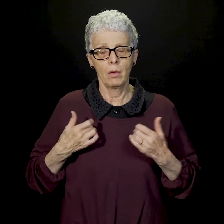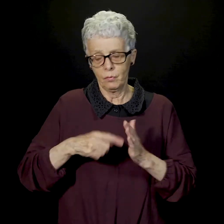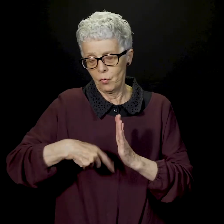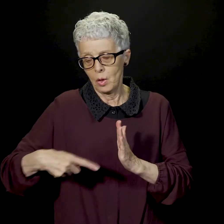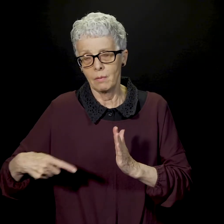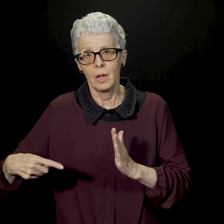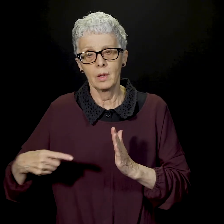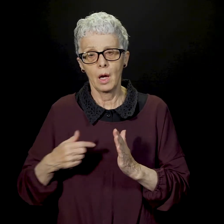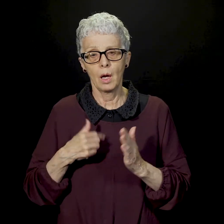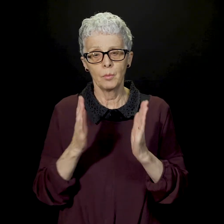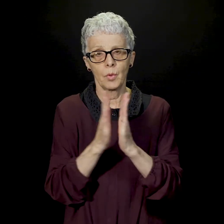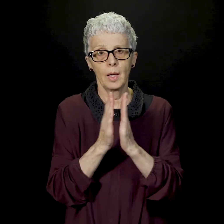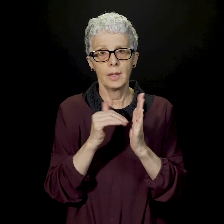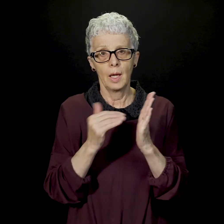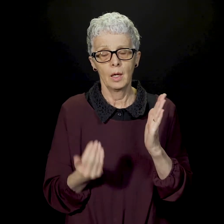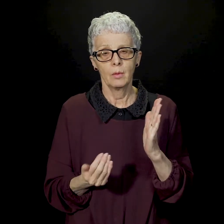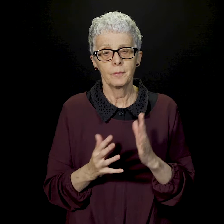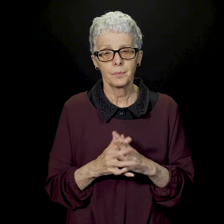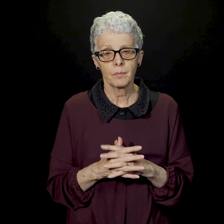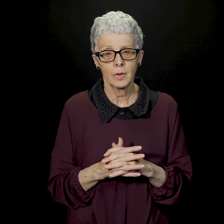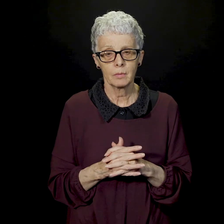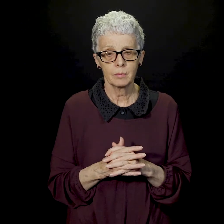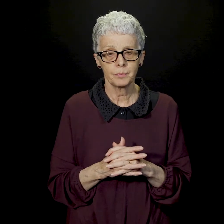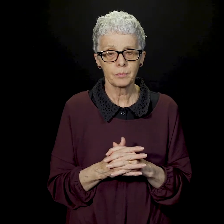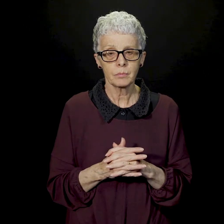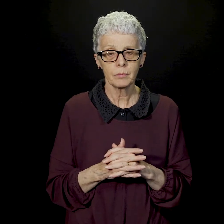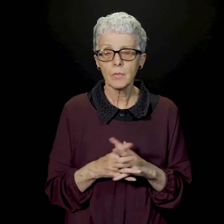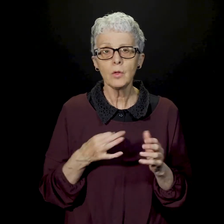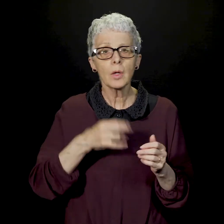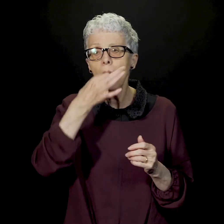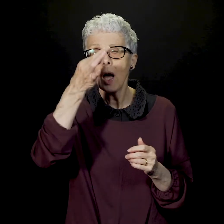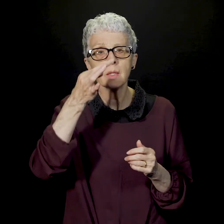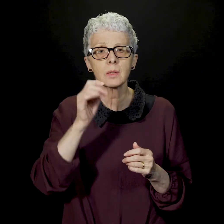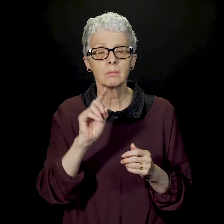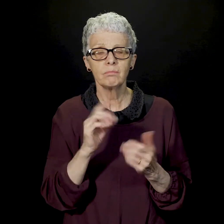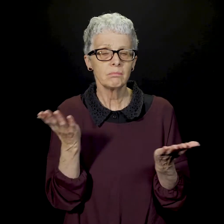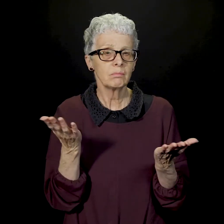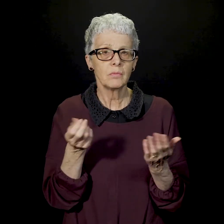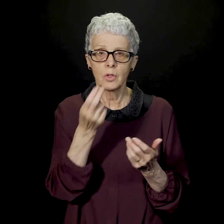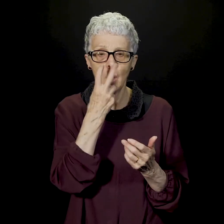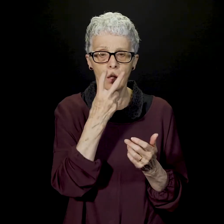I'm going to pray, and I'm not going to ask anything of you this evening, but maybe